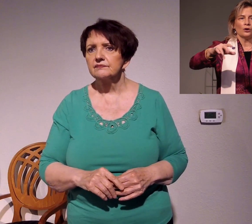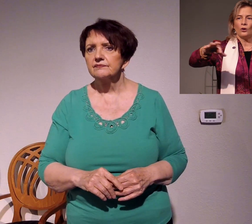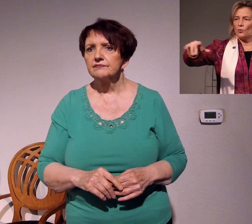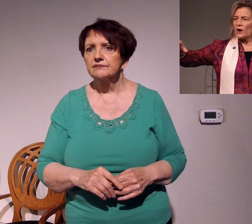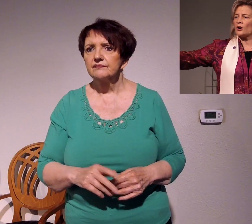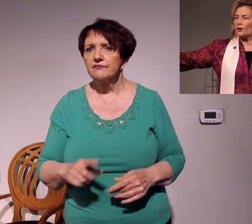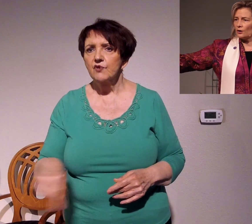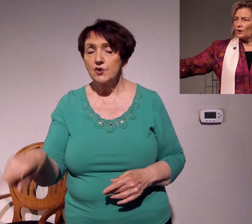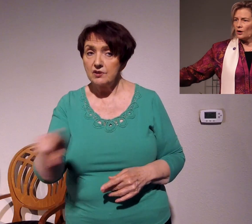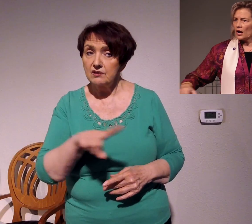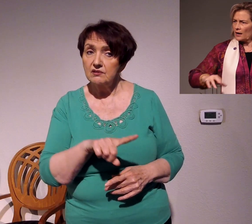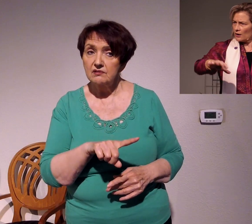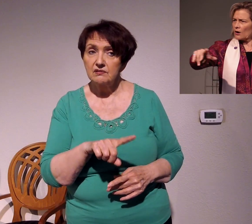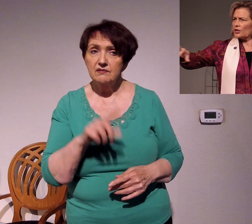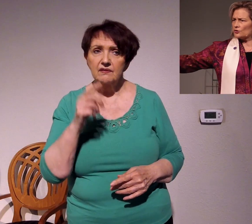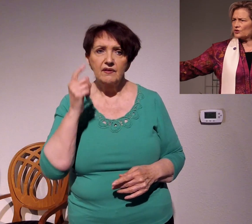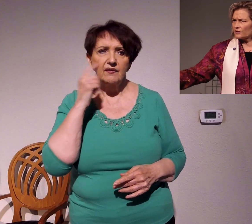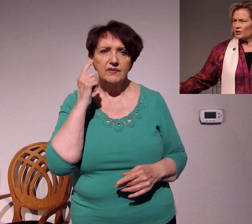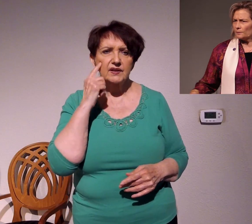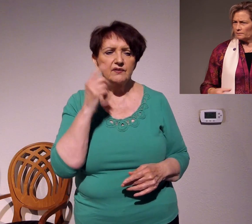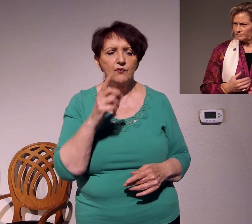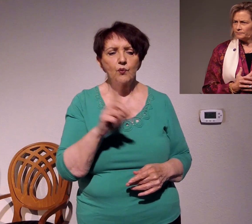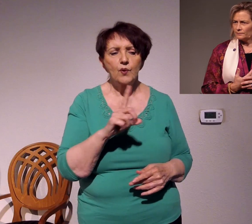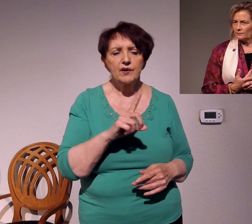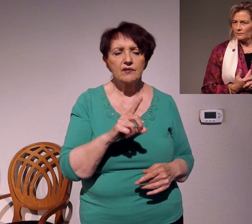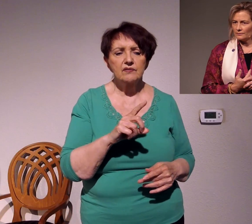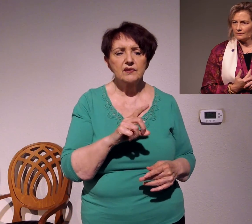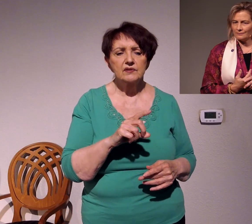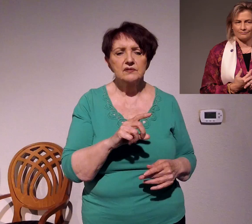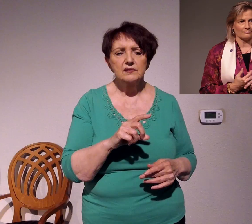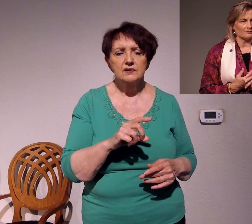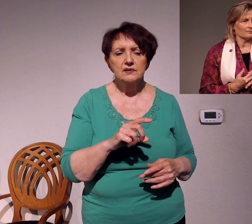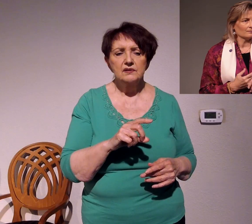you, where are those for you?